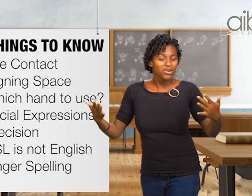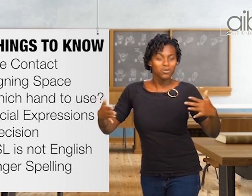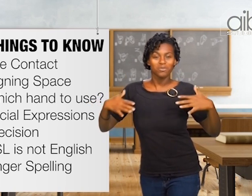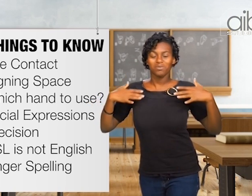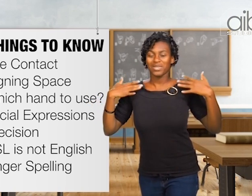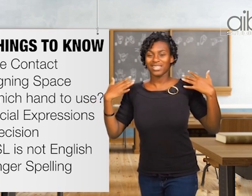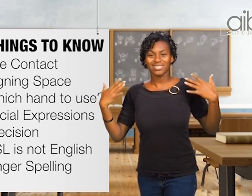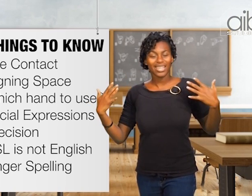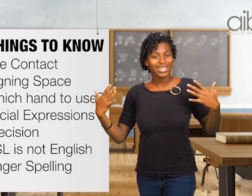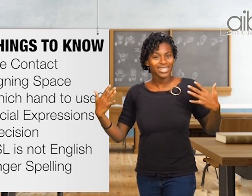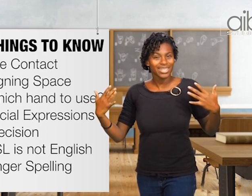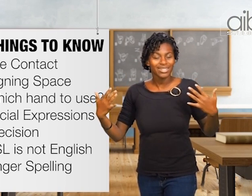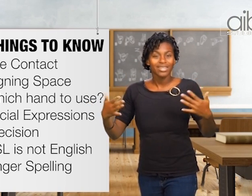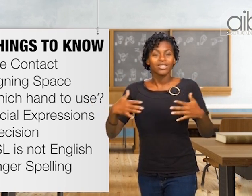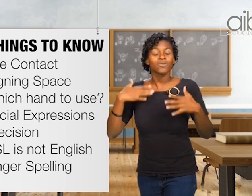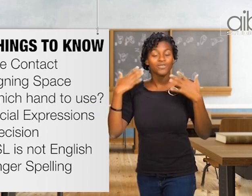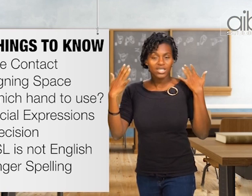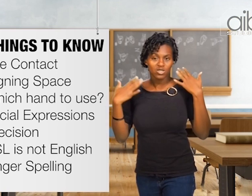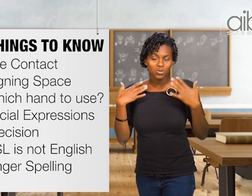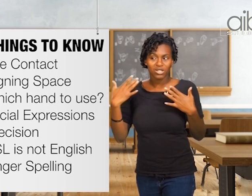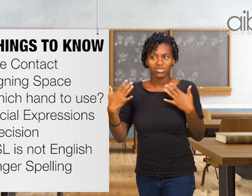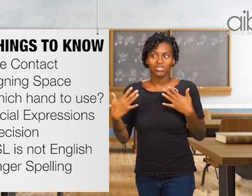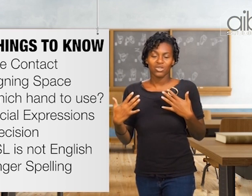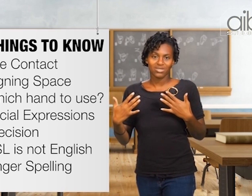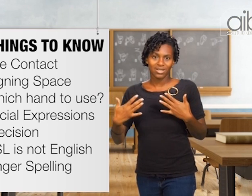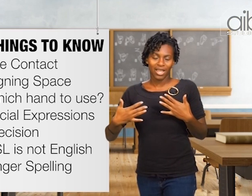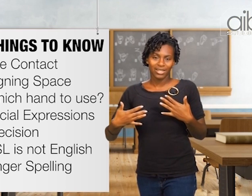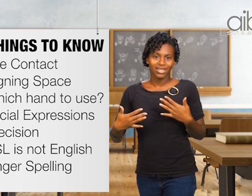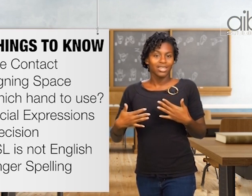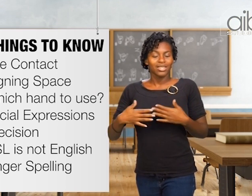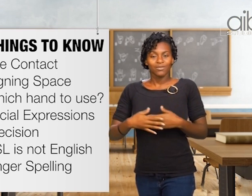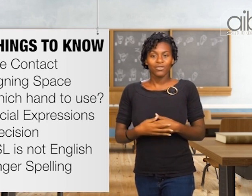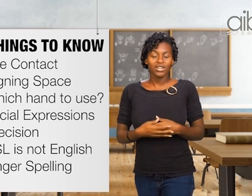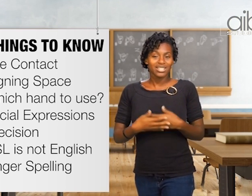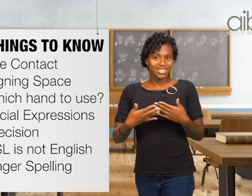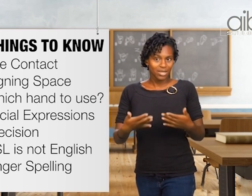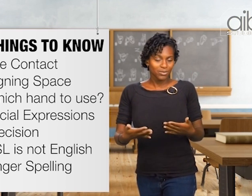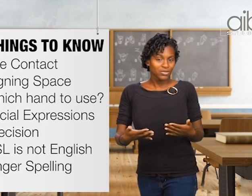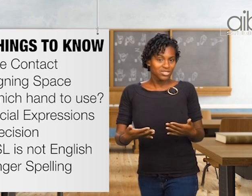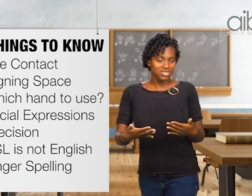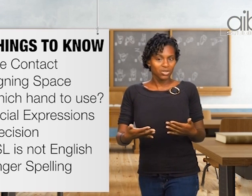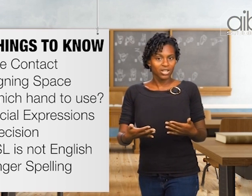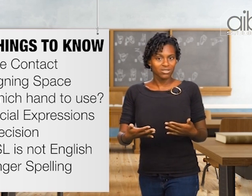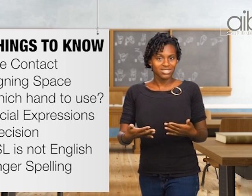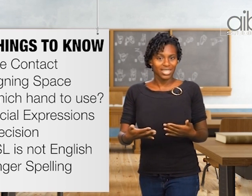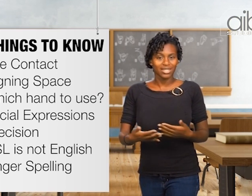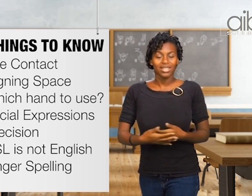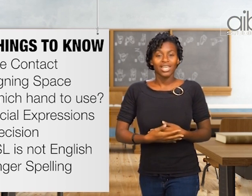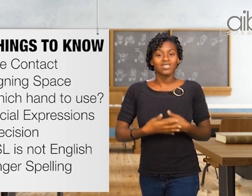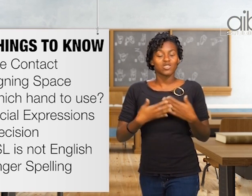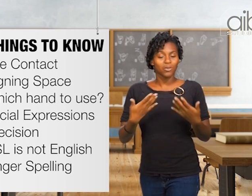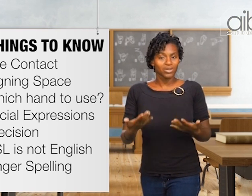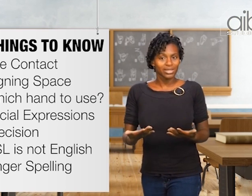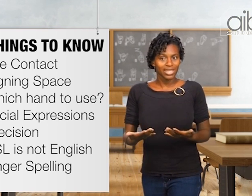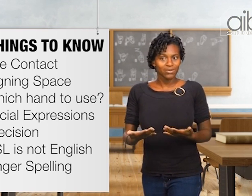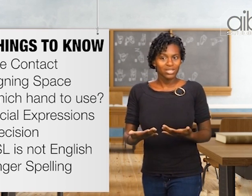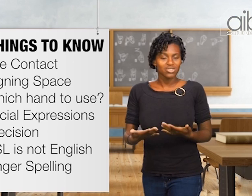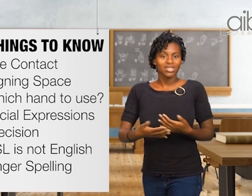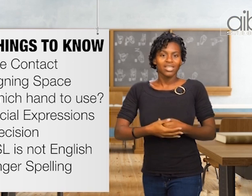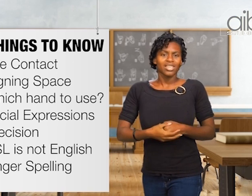Smile, be excited. Your face expression shows a lot. For example, if you still don't understand in spoken language, if